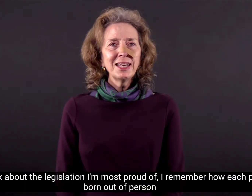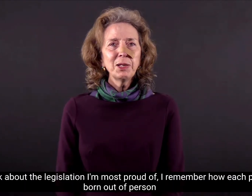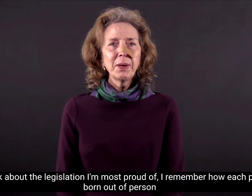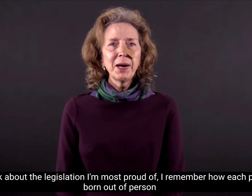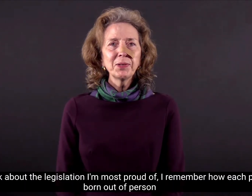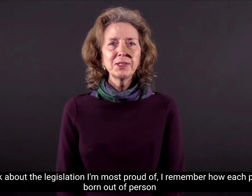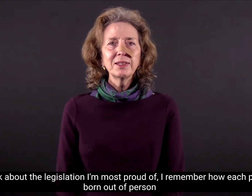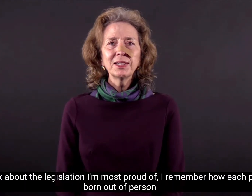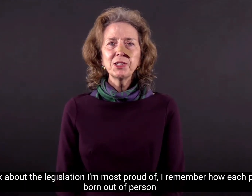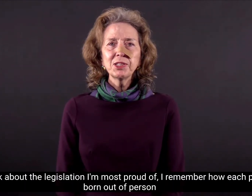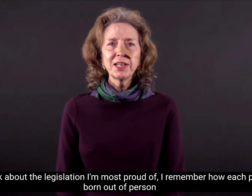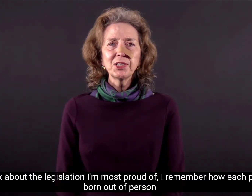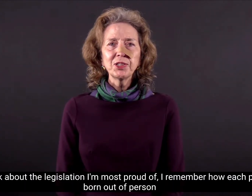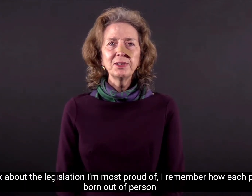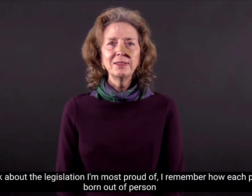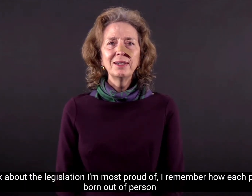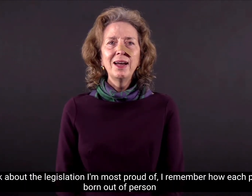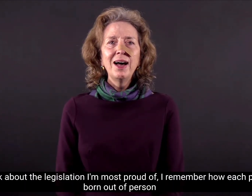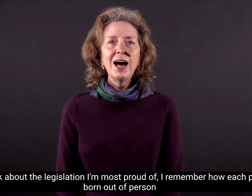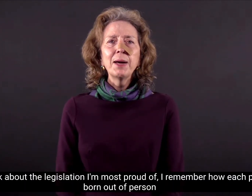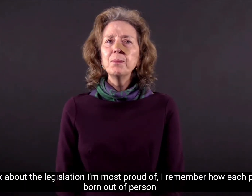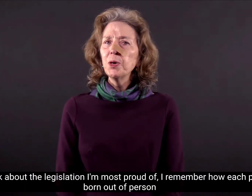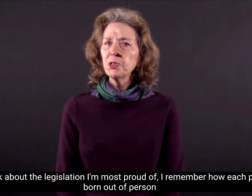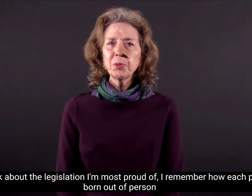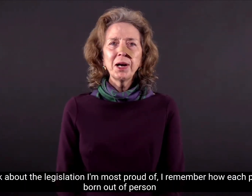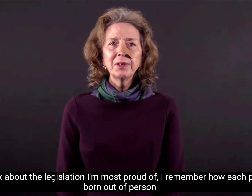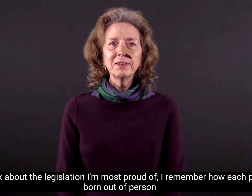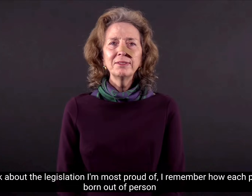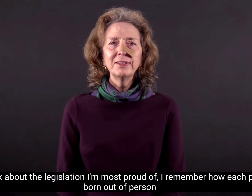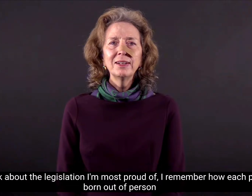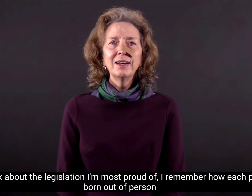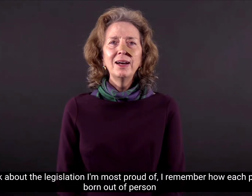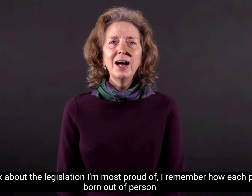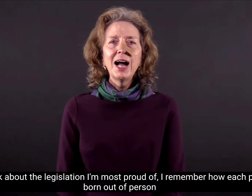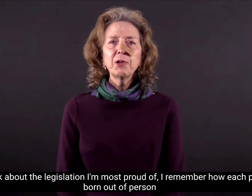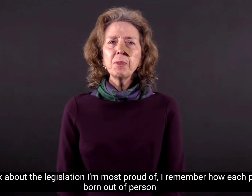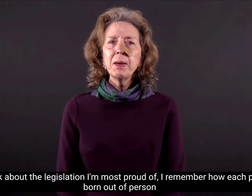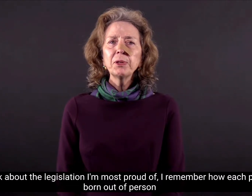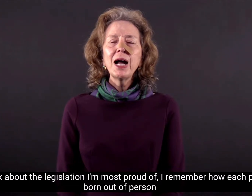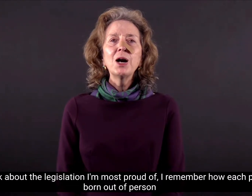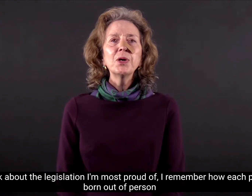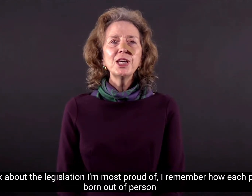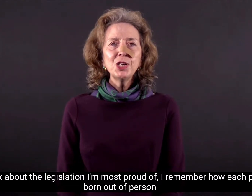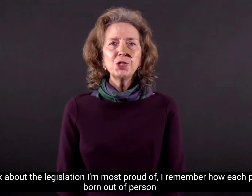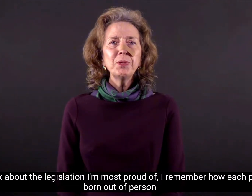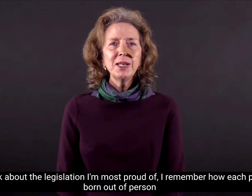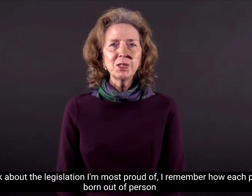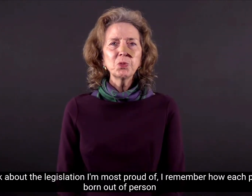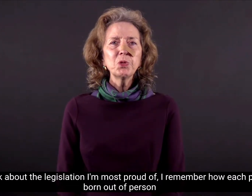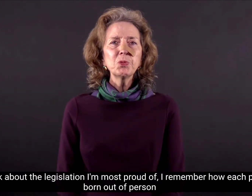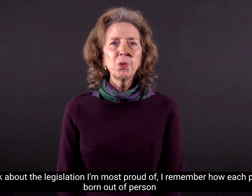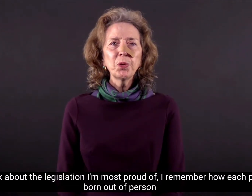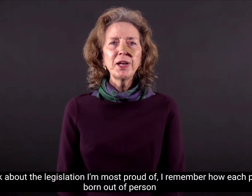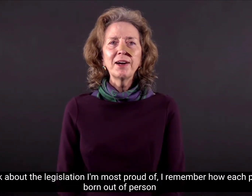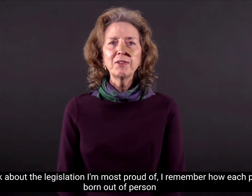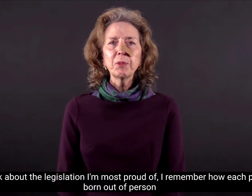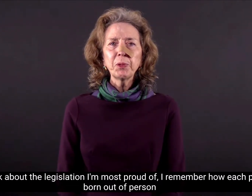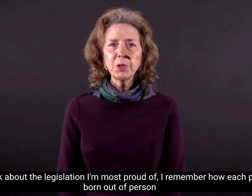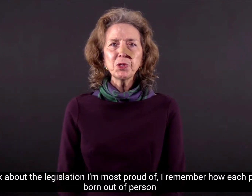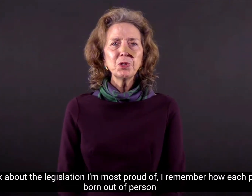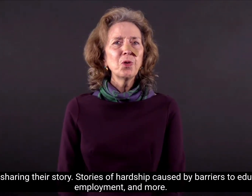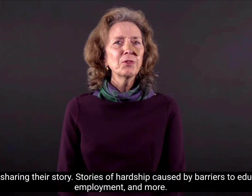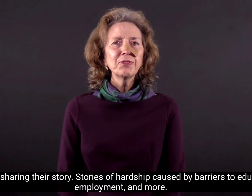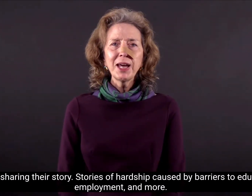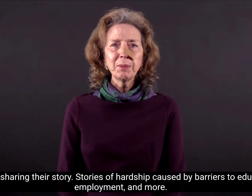When I think about the legislation I'm most proud of, I remember how each piece was born out of